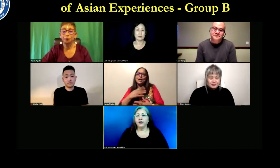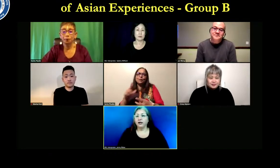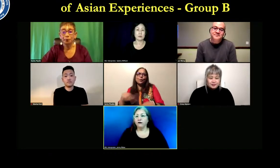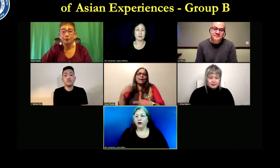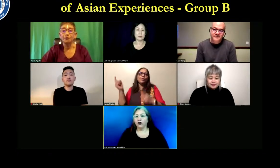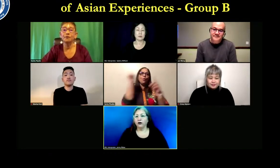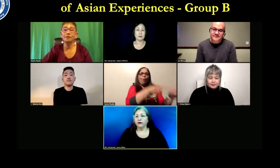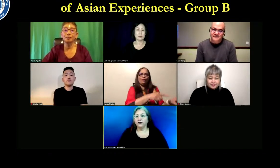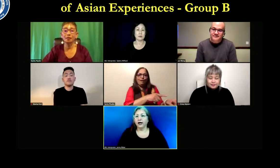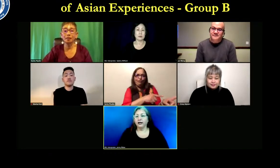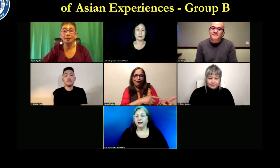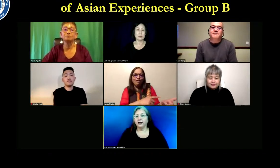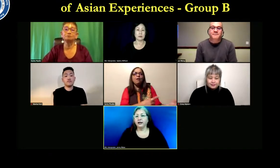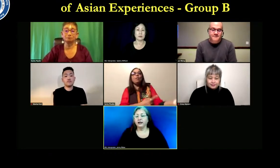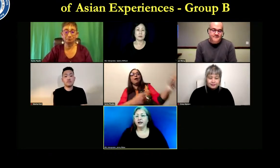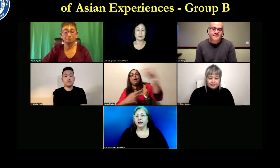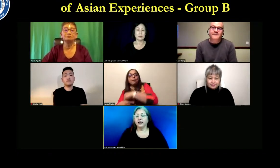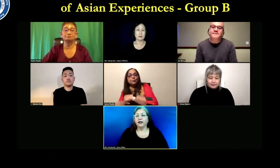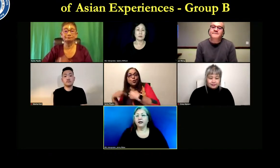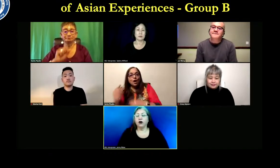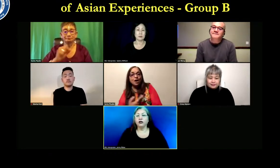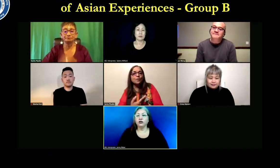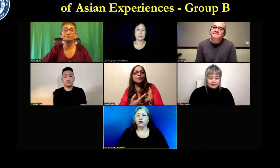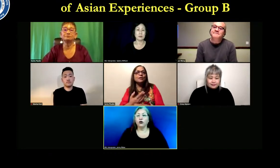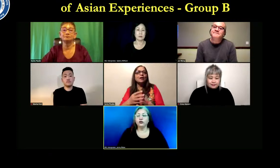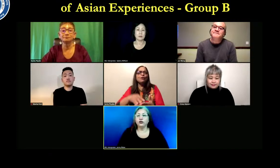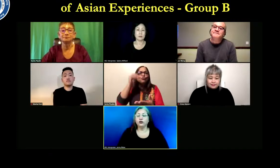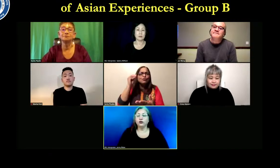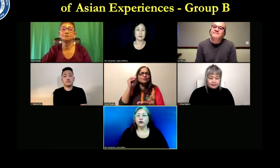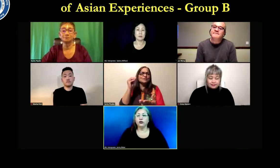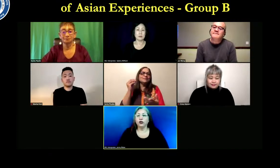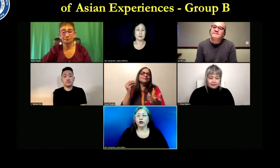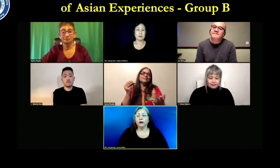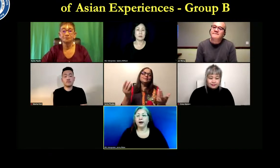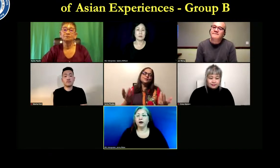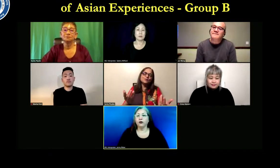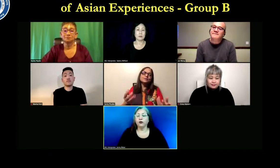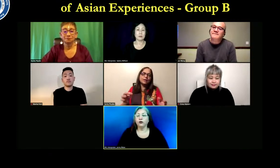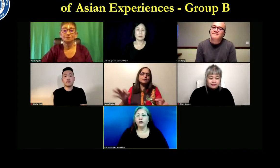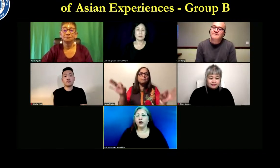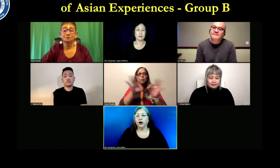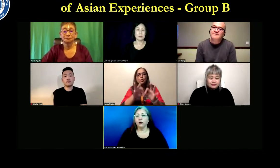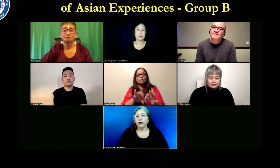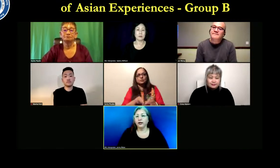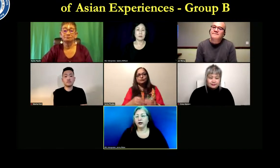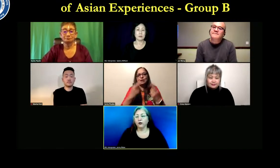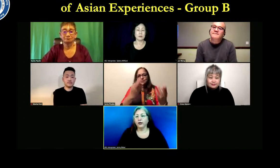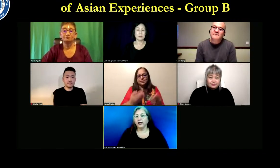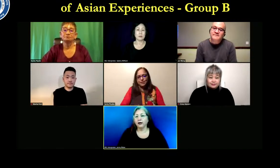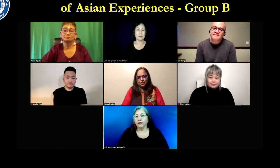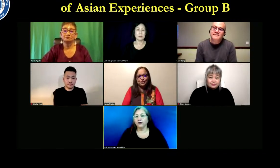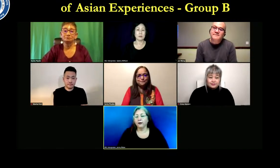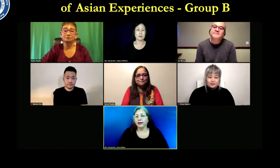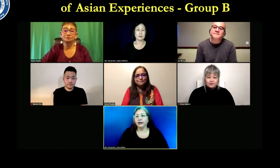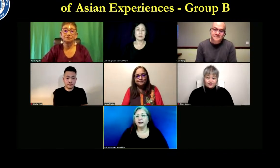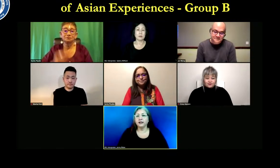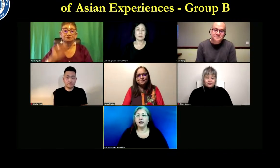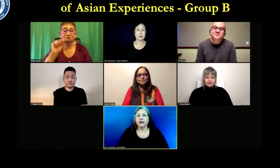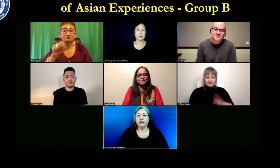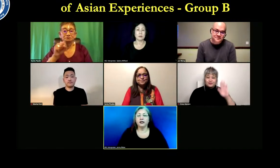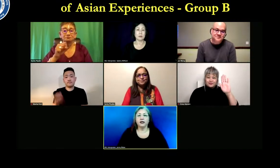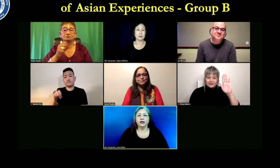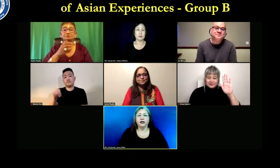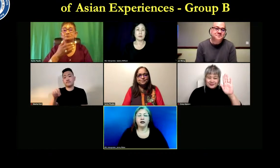Have them get involved, I think, and also go to learn about who they are and where they come from. I think